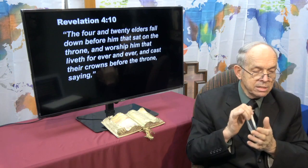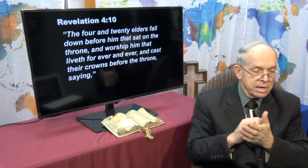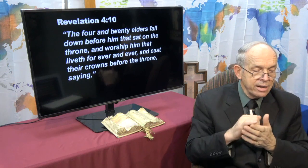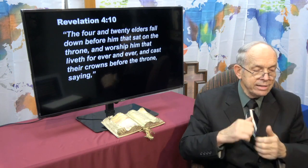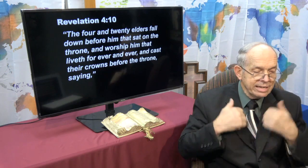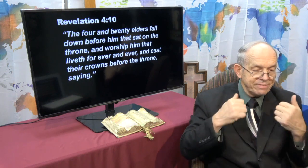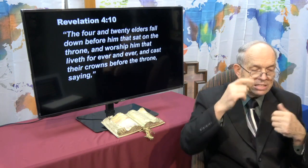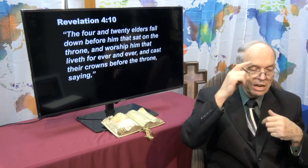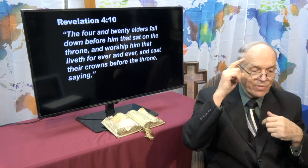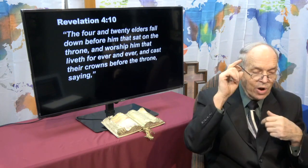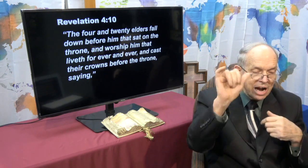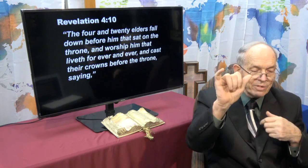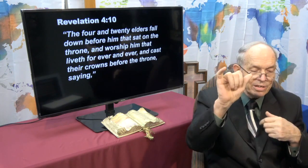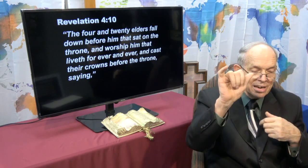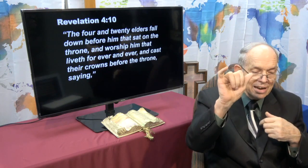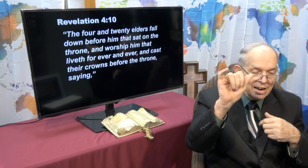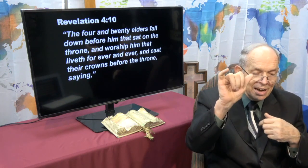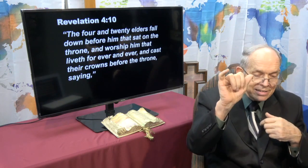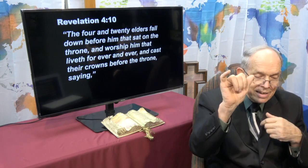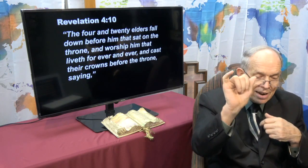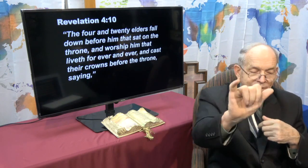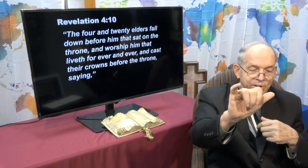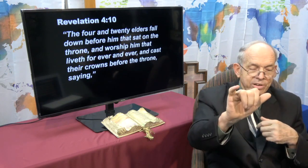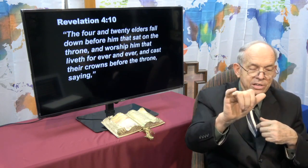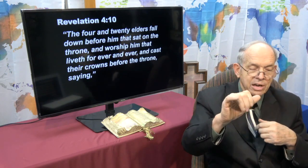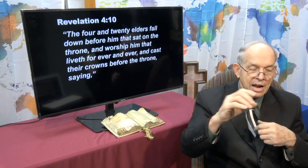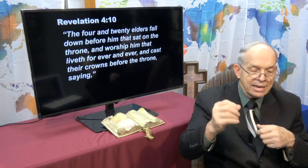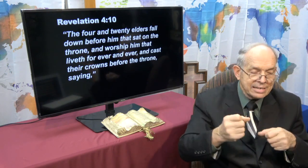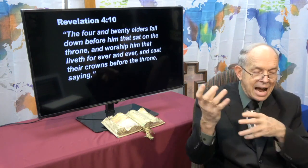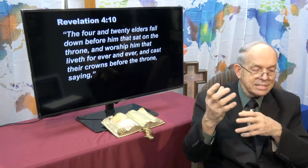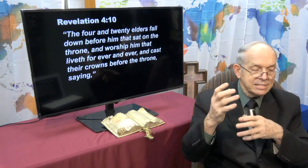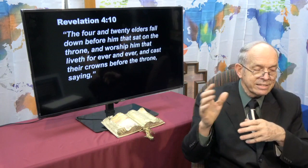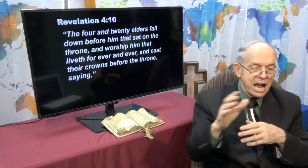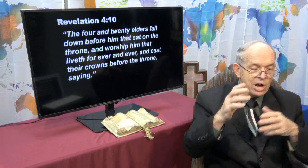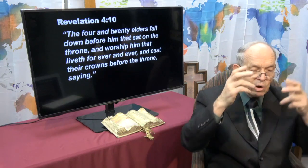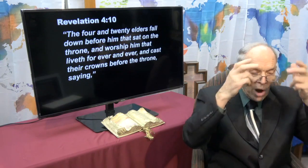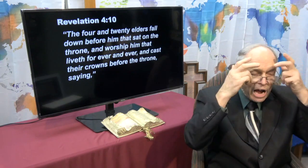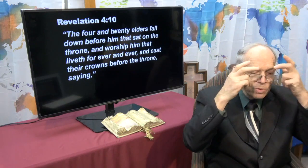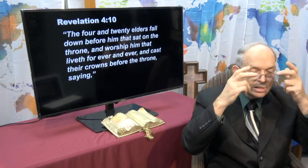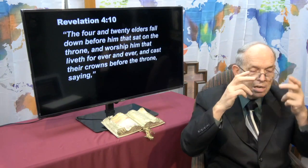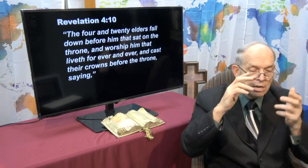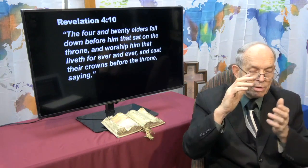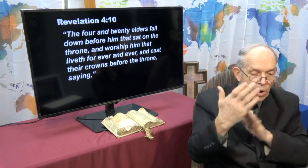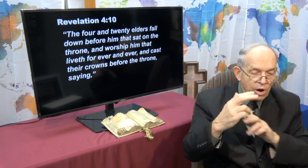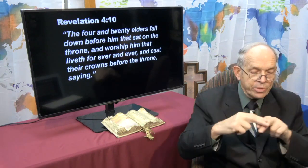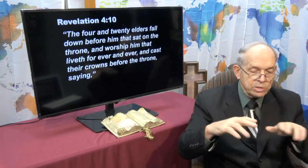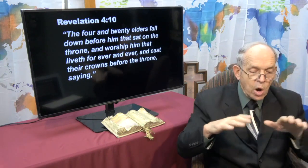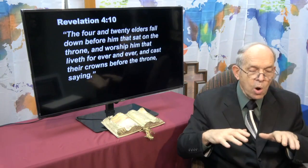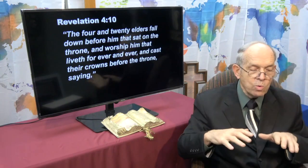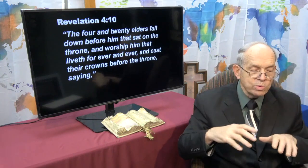that lived forever and ever and cast their crown before the throne,